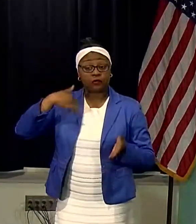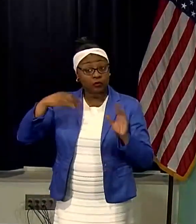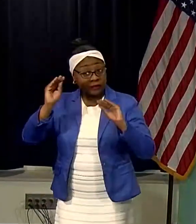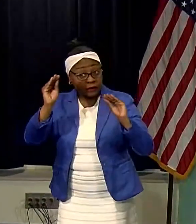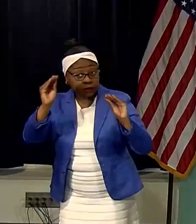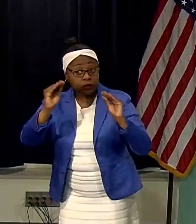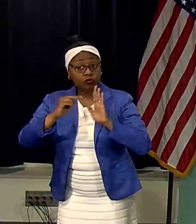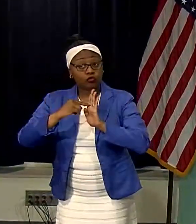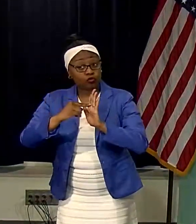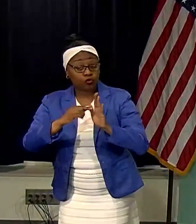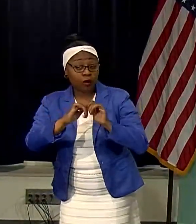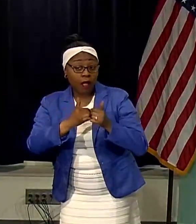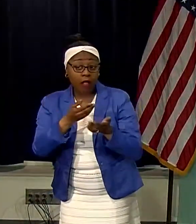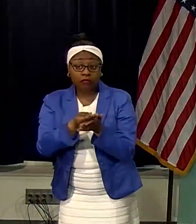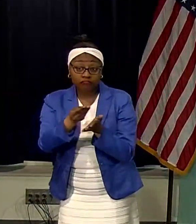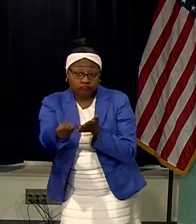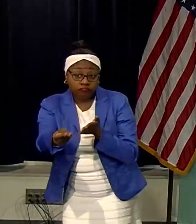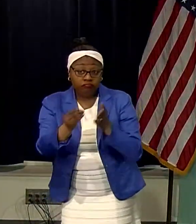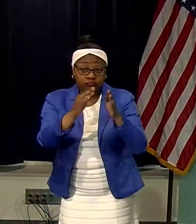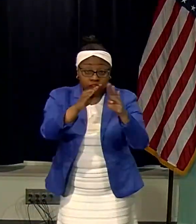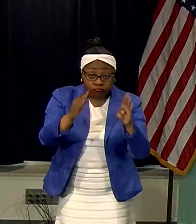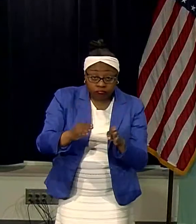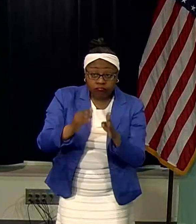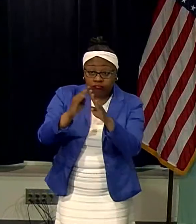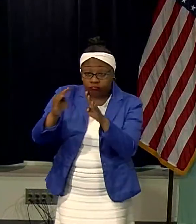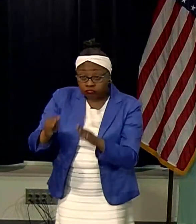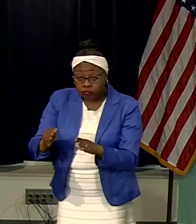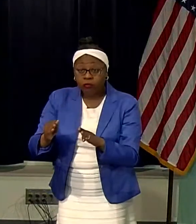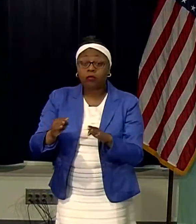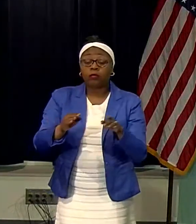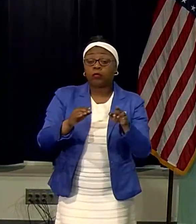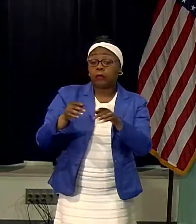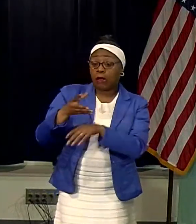purchase our properties, including structures and vacant land.